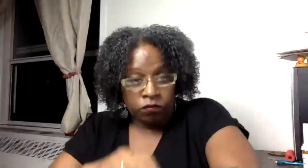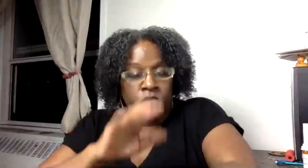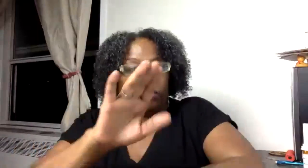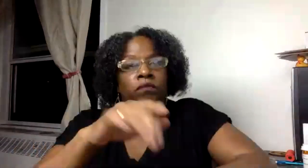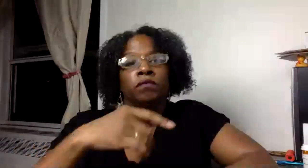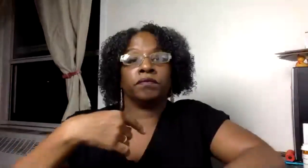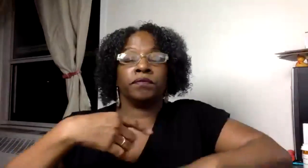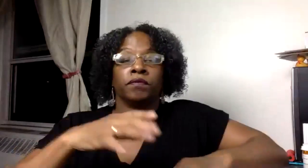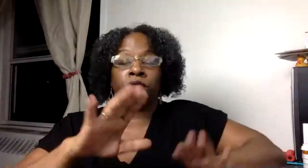community.